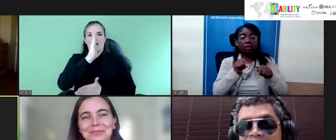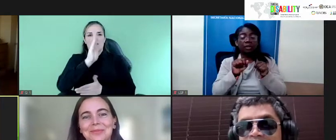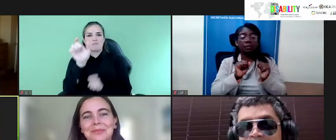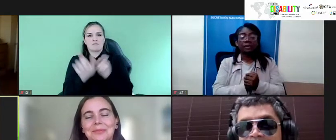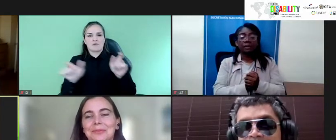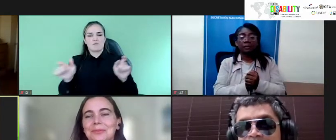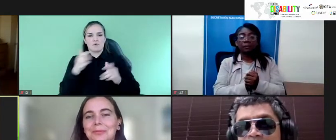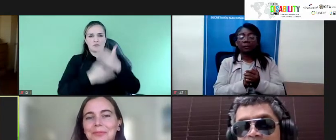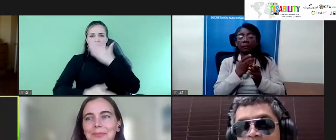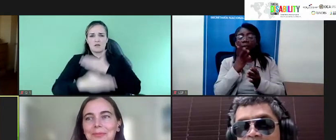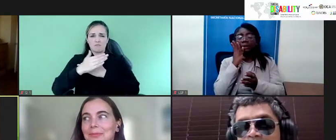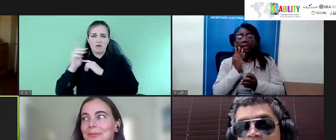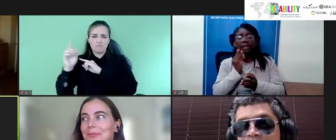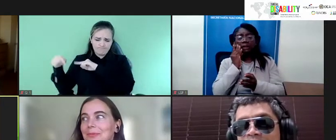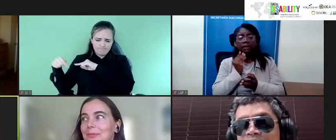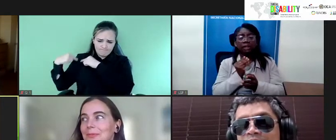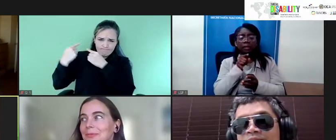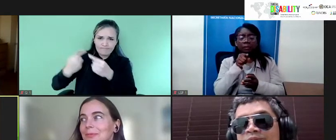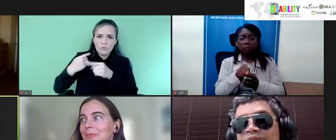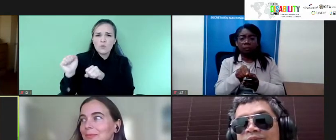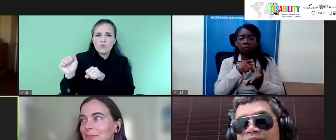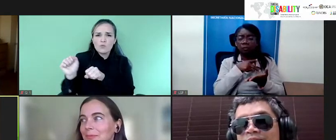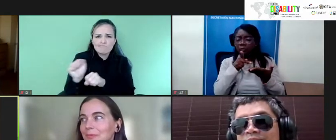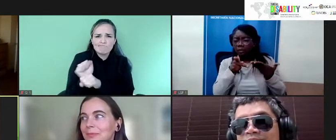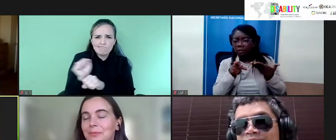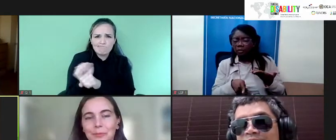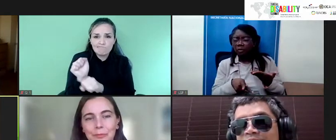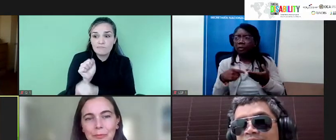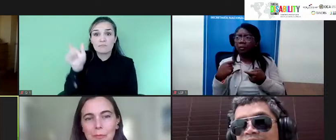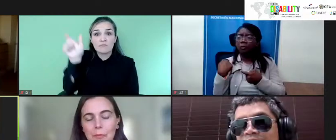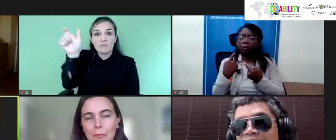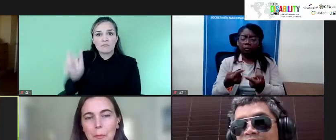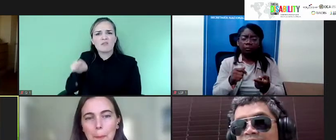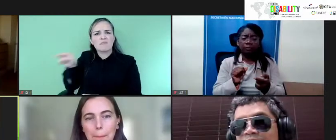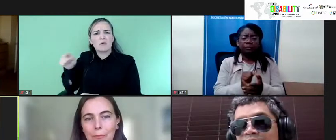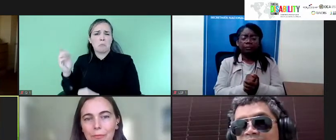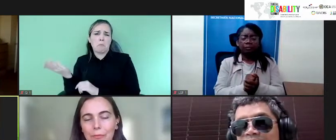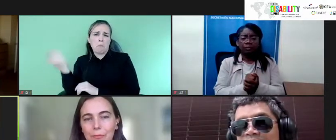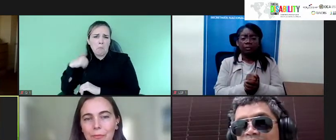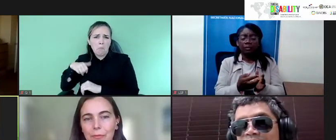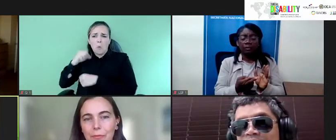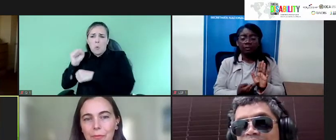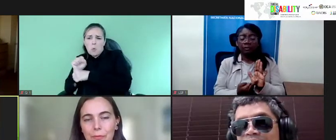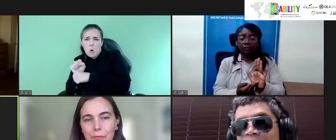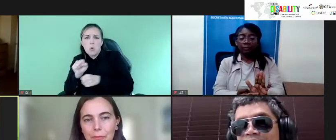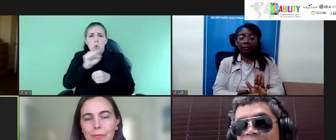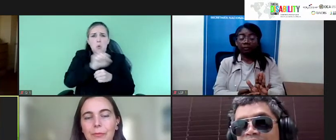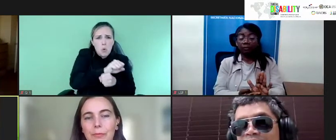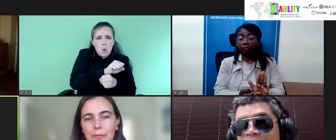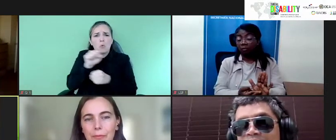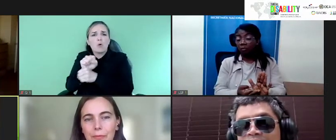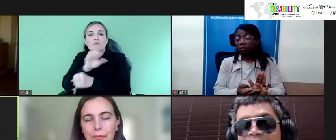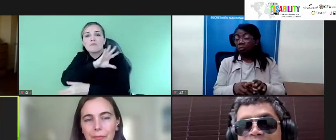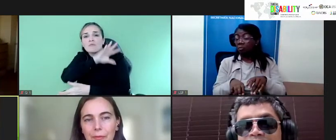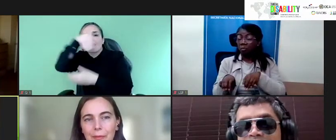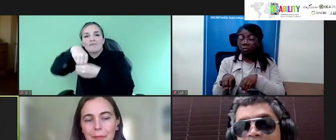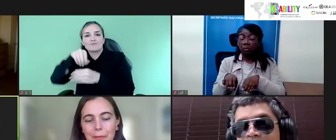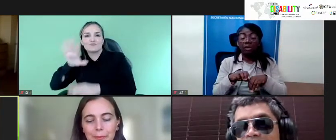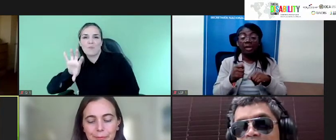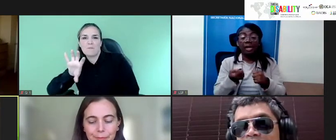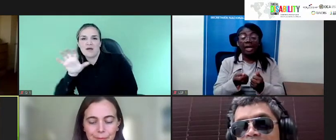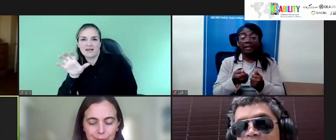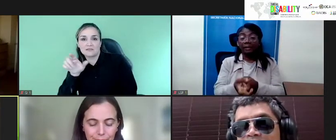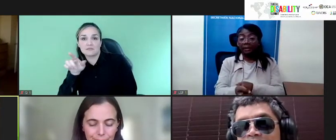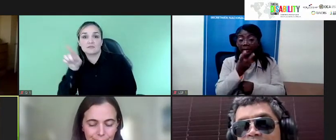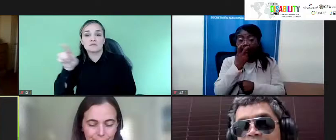the advocacy for the rights of persons with disabilities he has represented the technological movement of